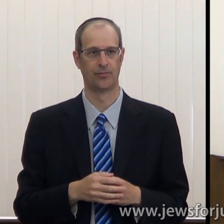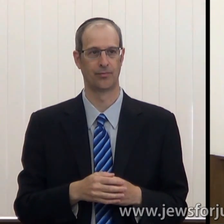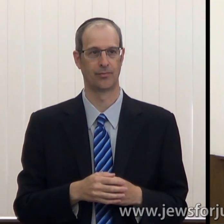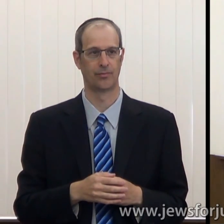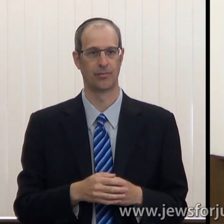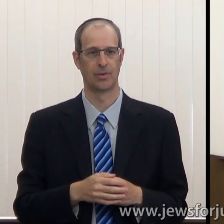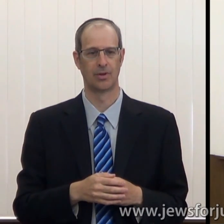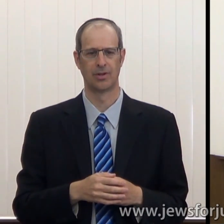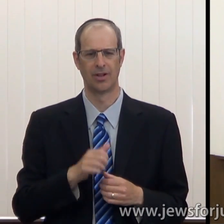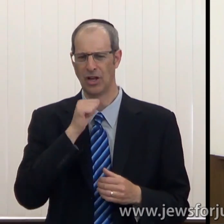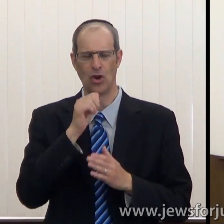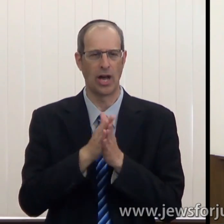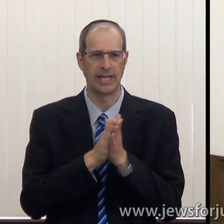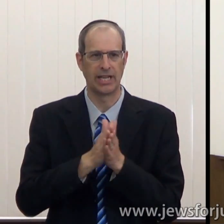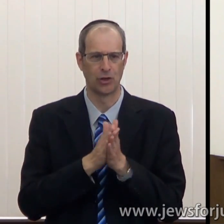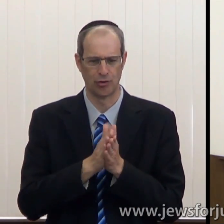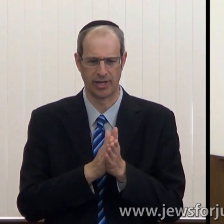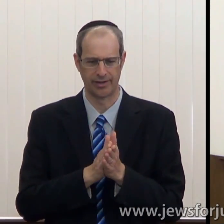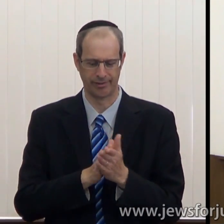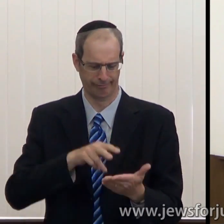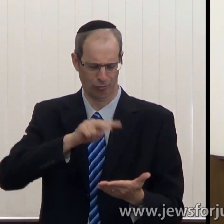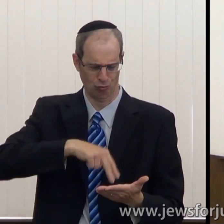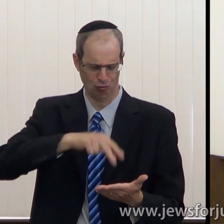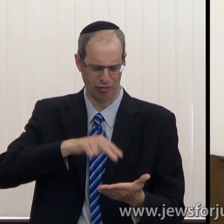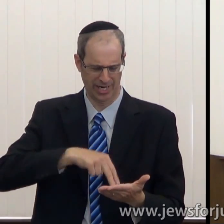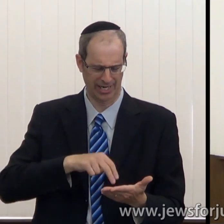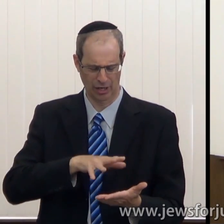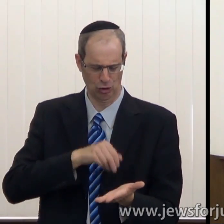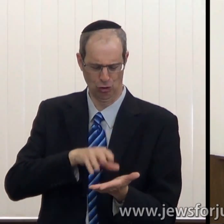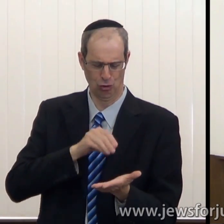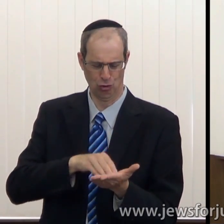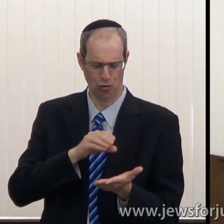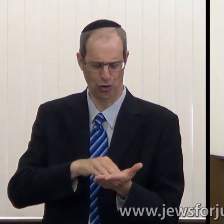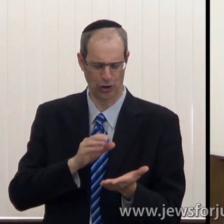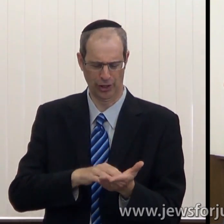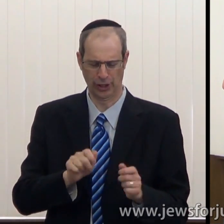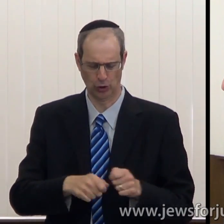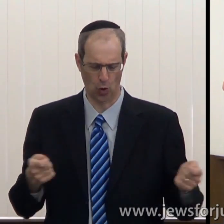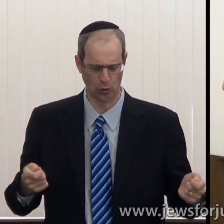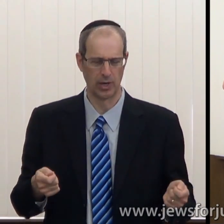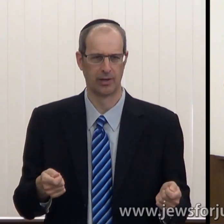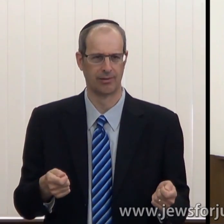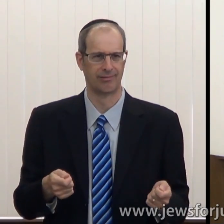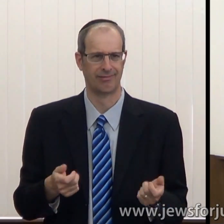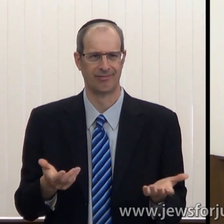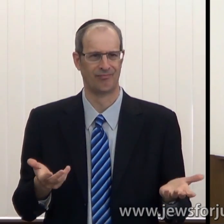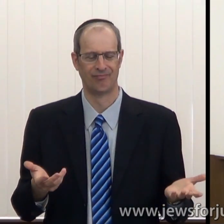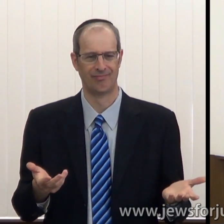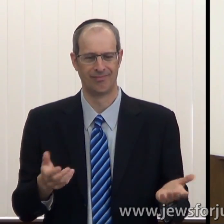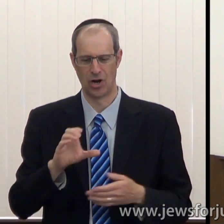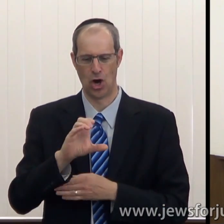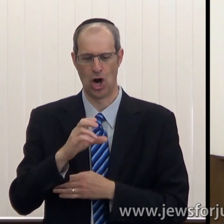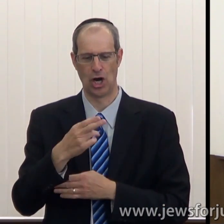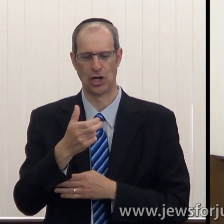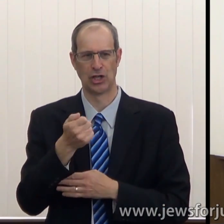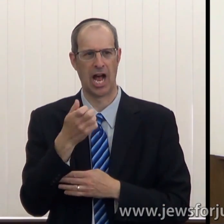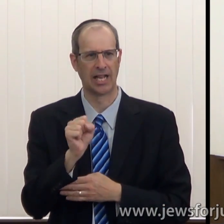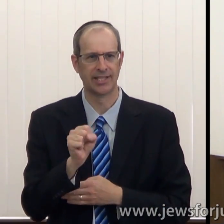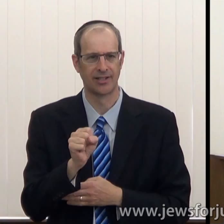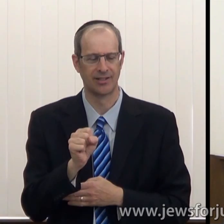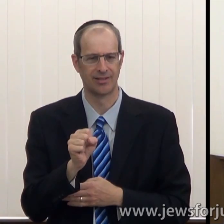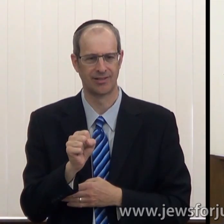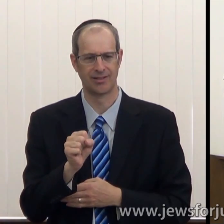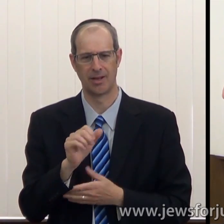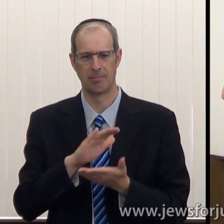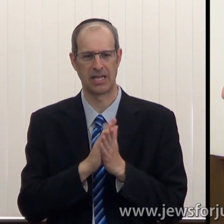The horse doesn't want to finish shas. The horse is not interested in learning how to become a kinder,